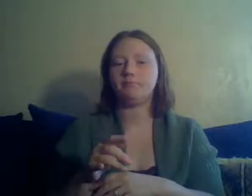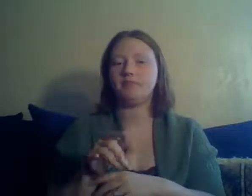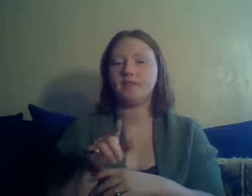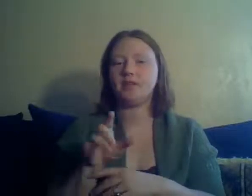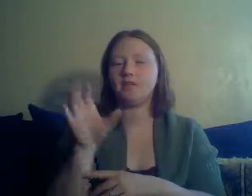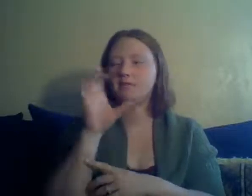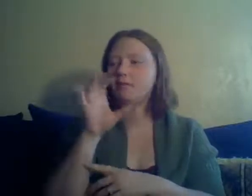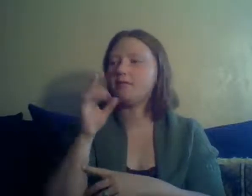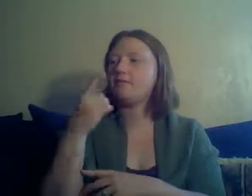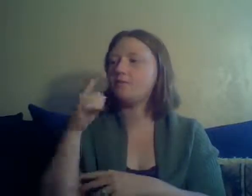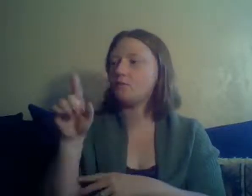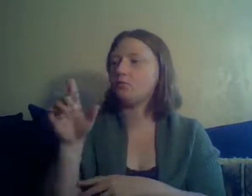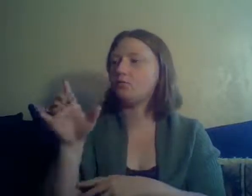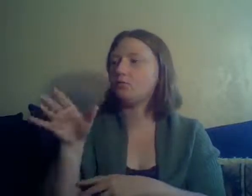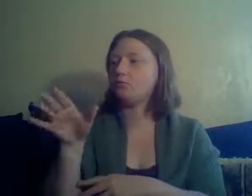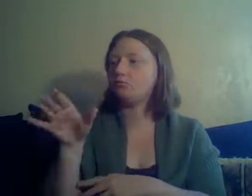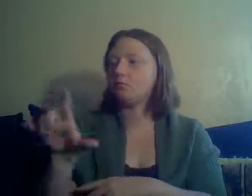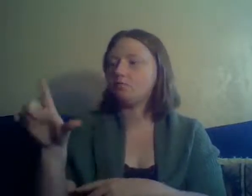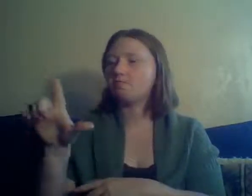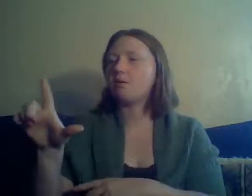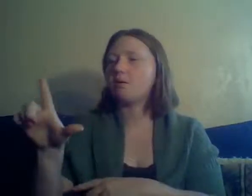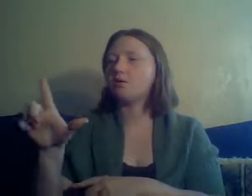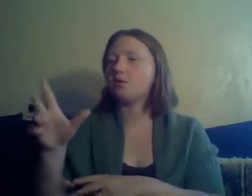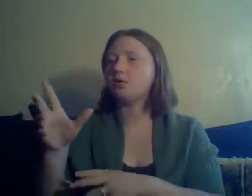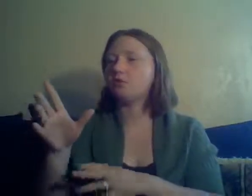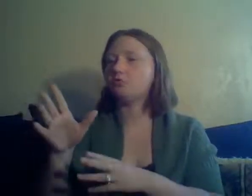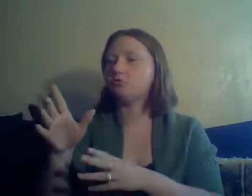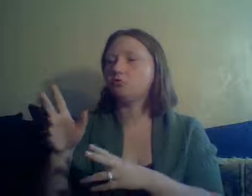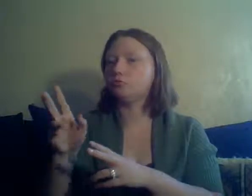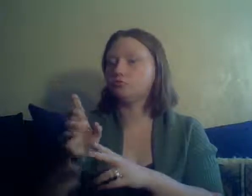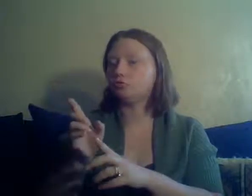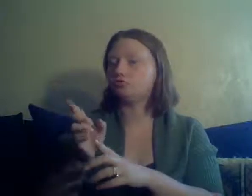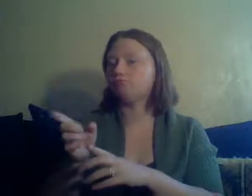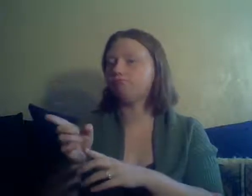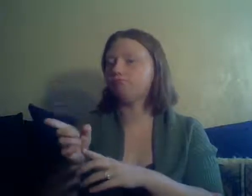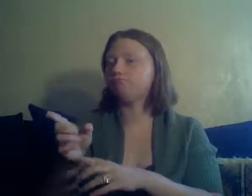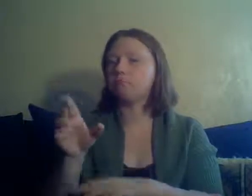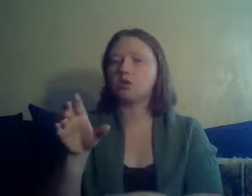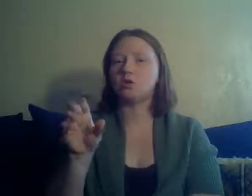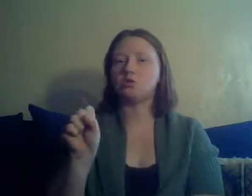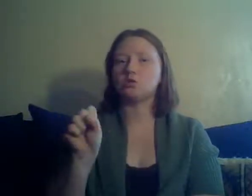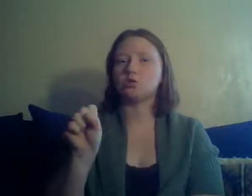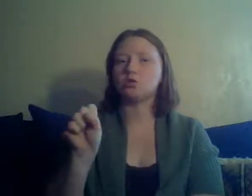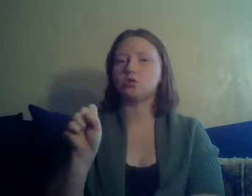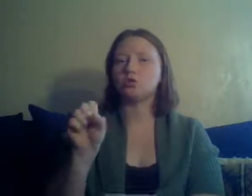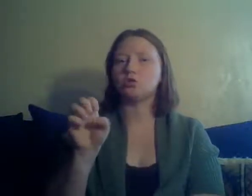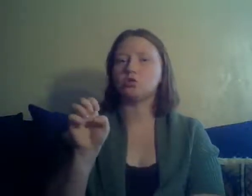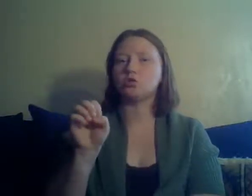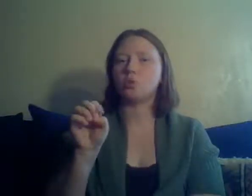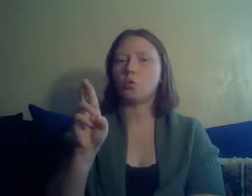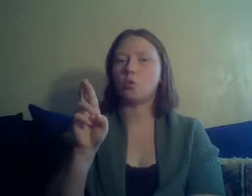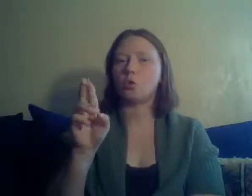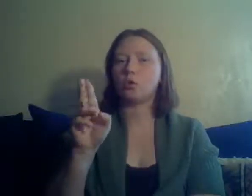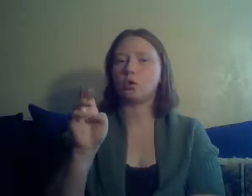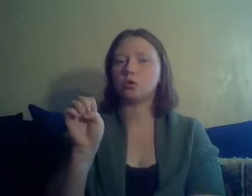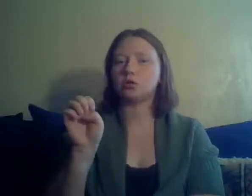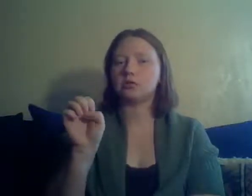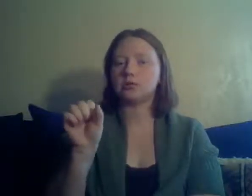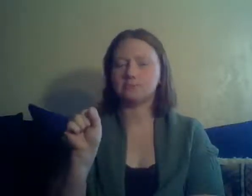their sources. So students usually come to class with an article that they've researched on the topic, and then I have all